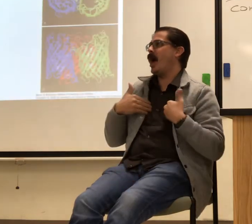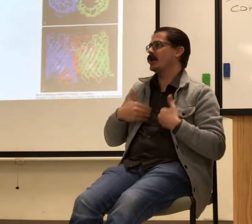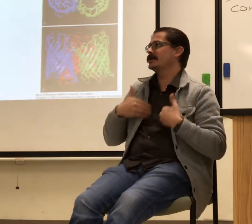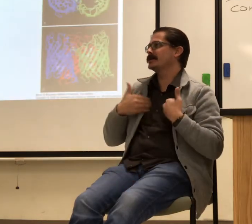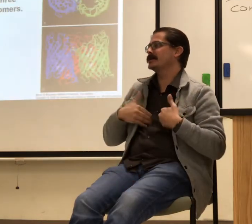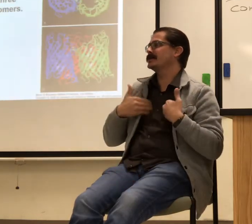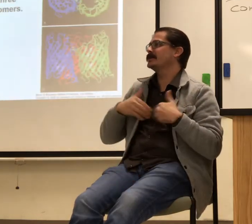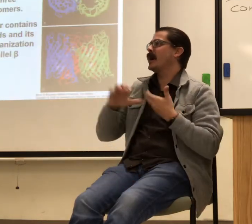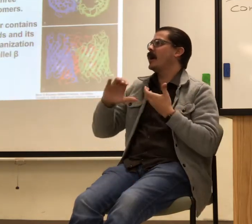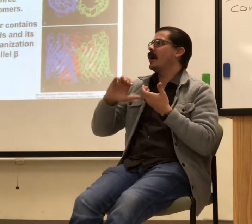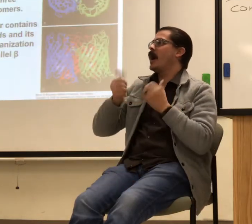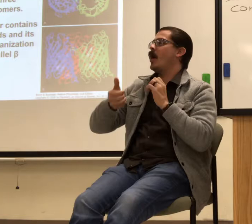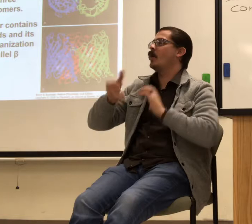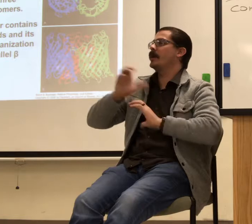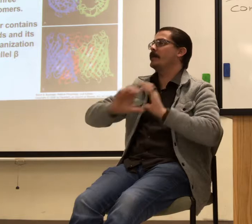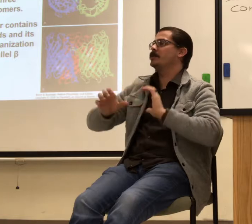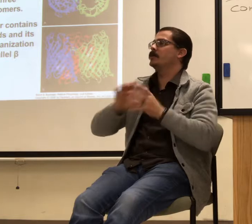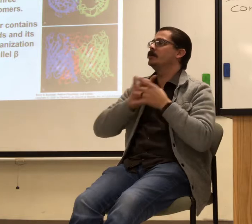applies.